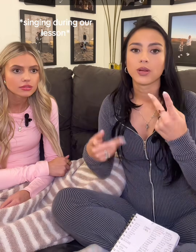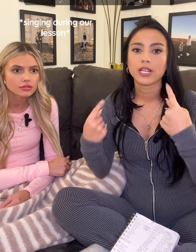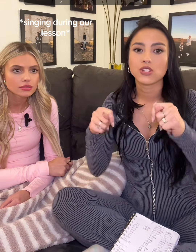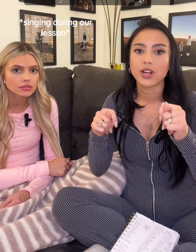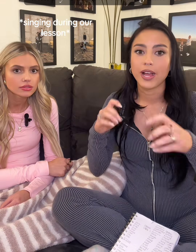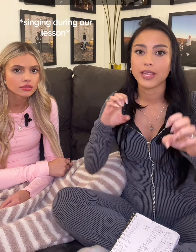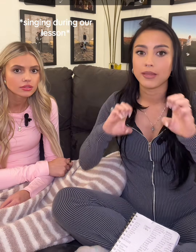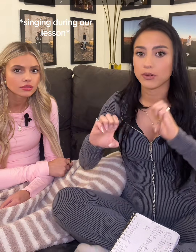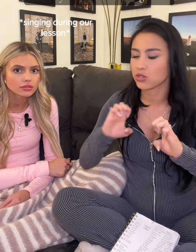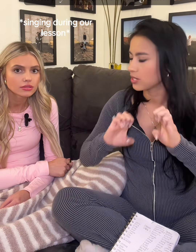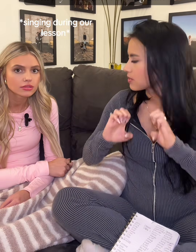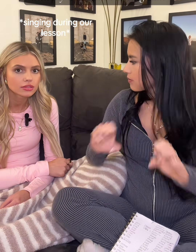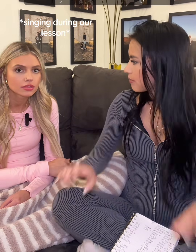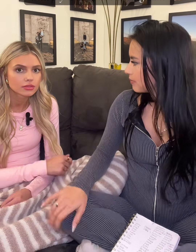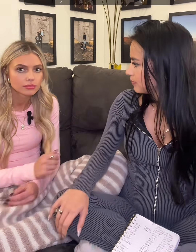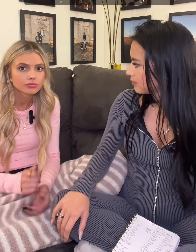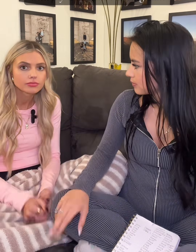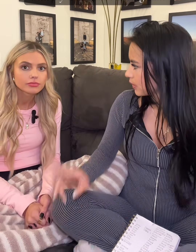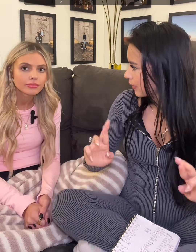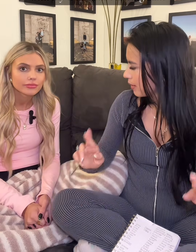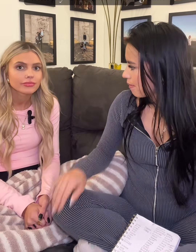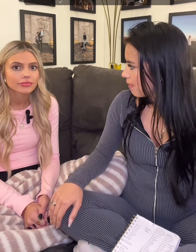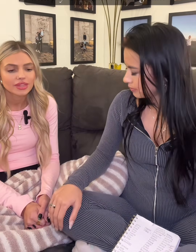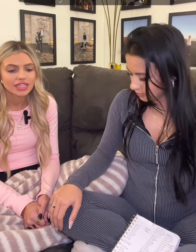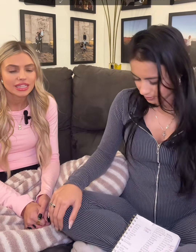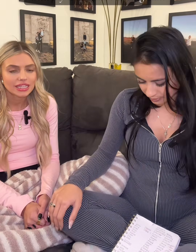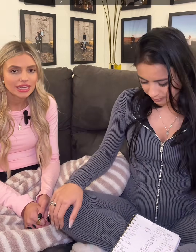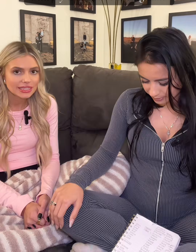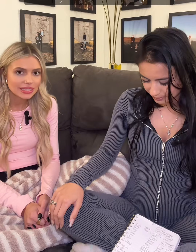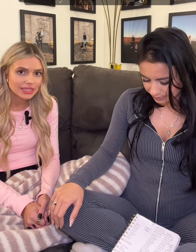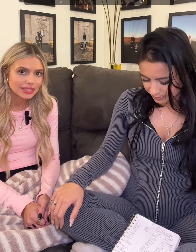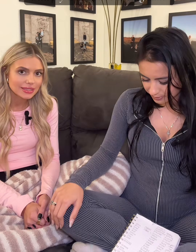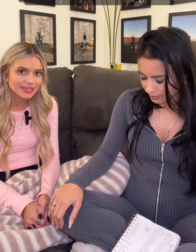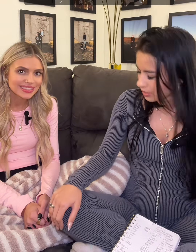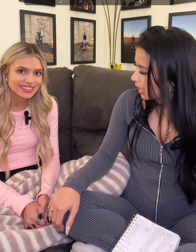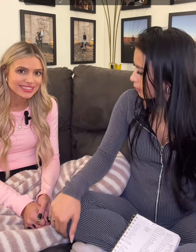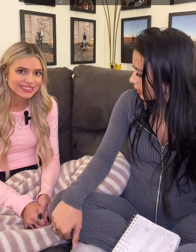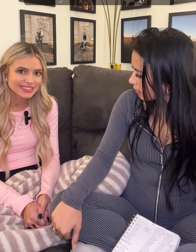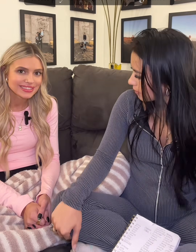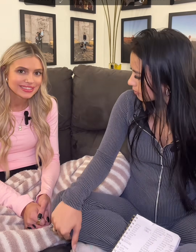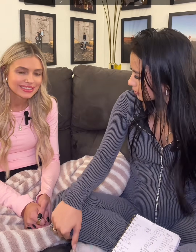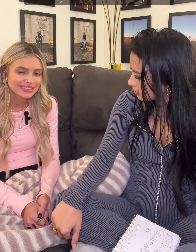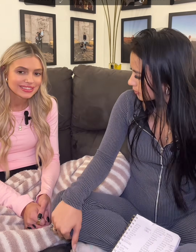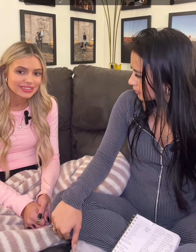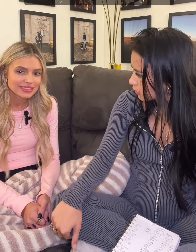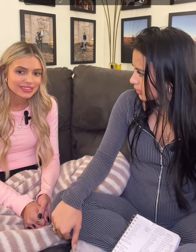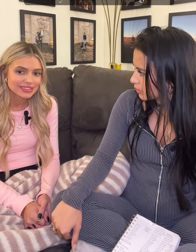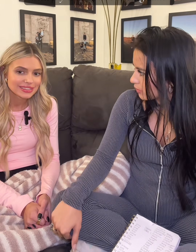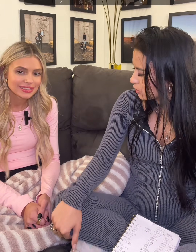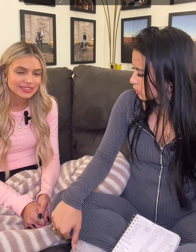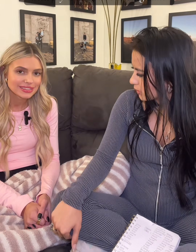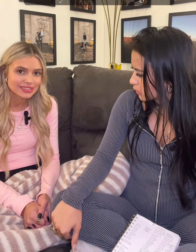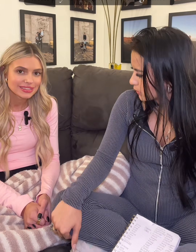we're gonna try emotions. Are you ready? Yes. Happy. Try to do the facial expressions when you do